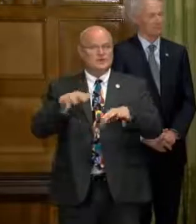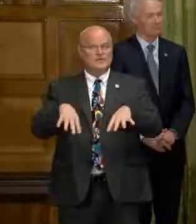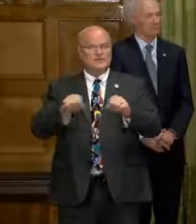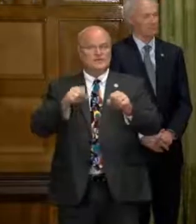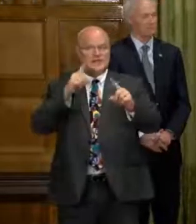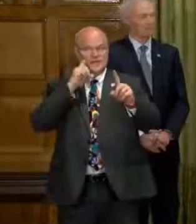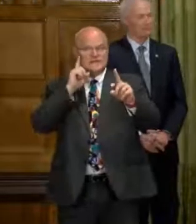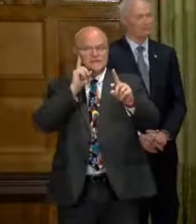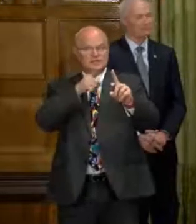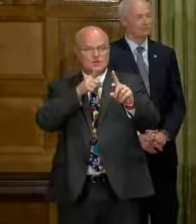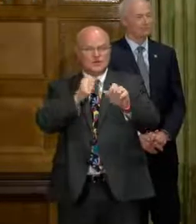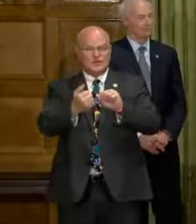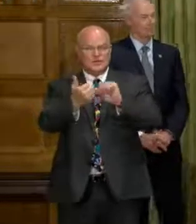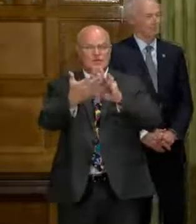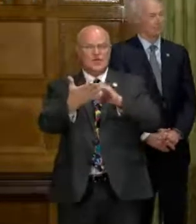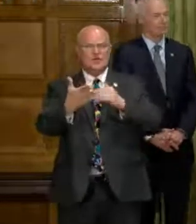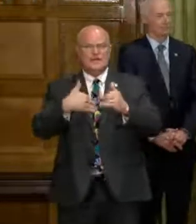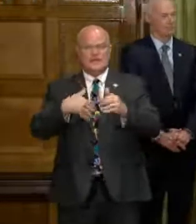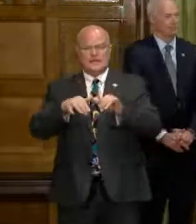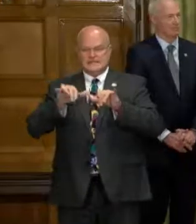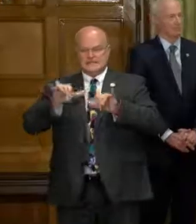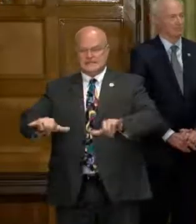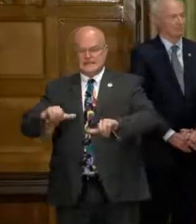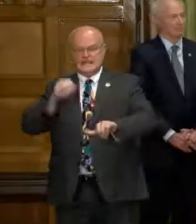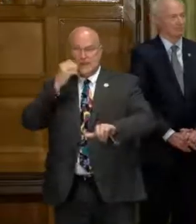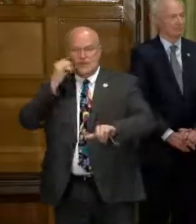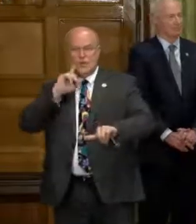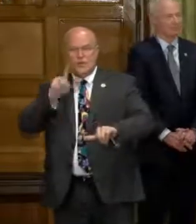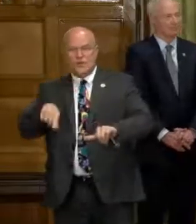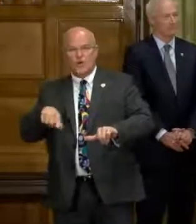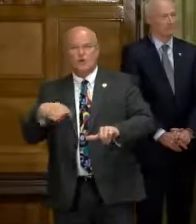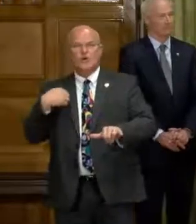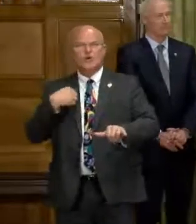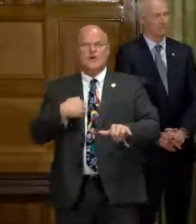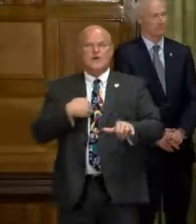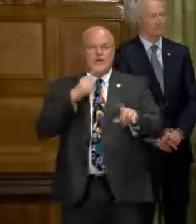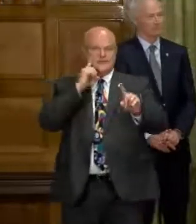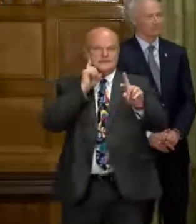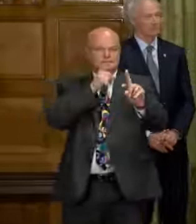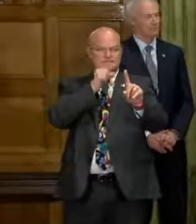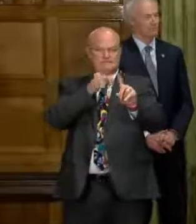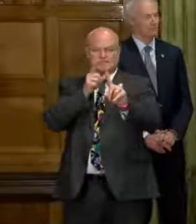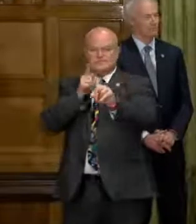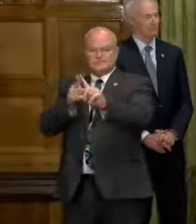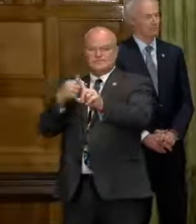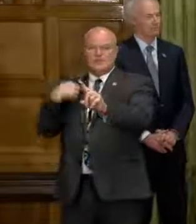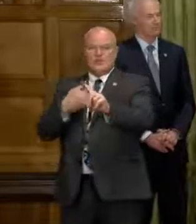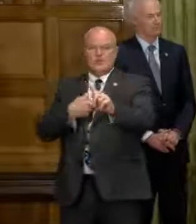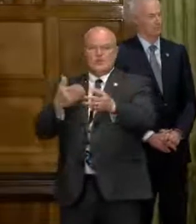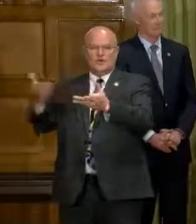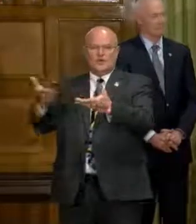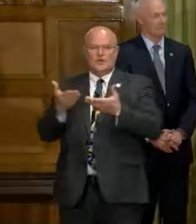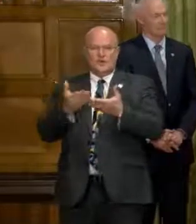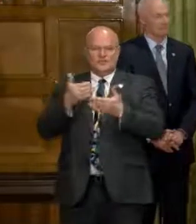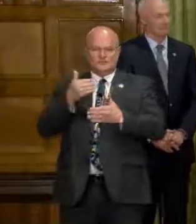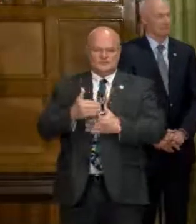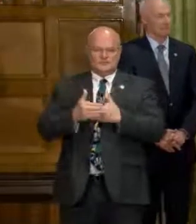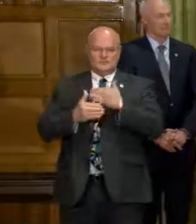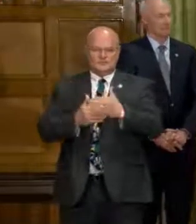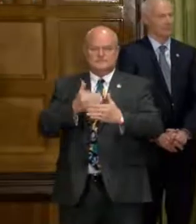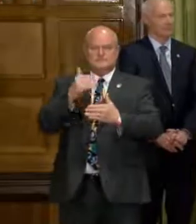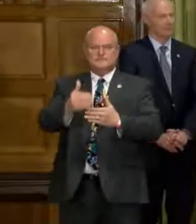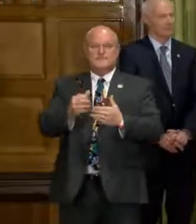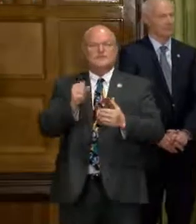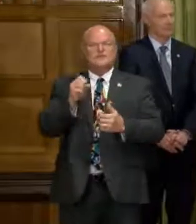a targeted approach rather than a stay-at-home order, we have a number of targeted directives that we've brought on incrementally.